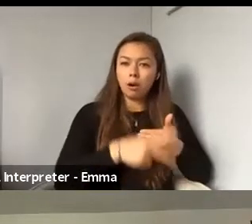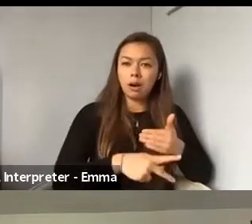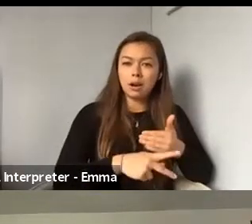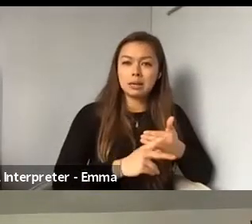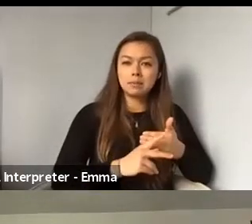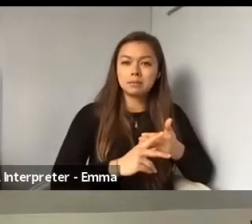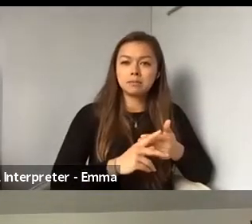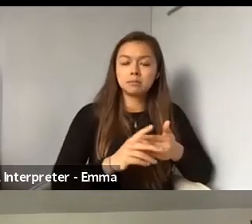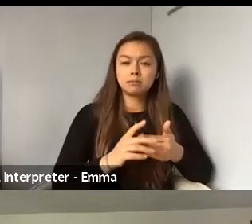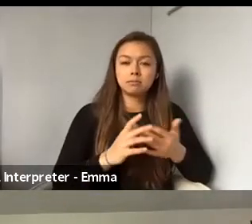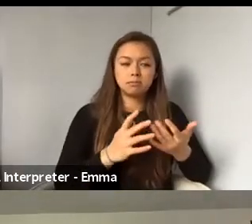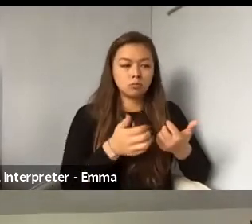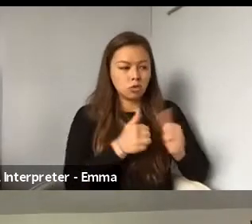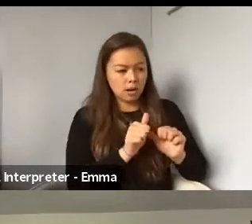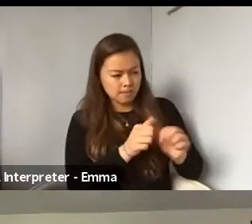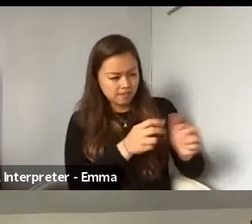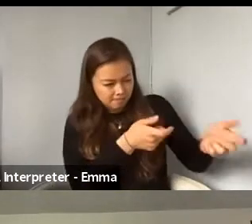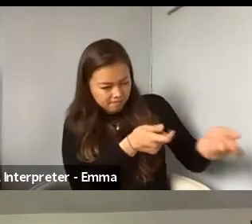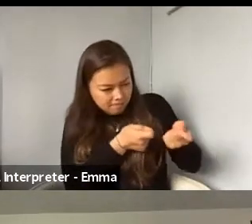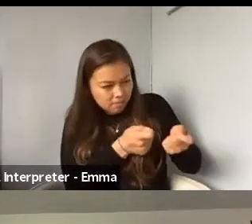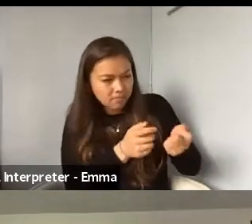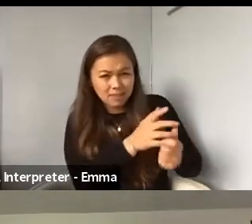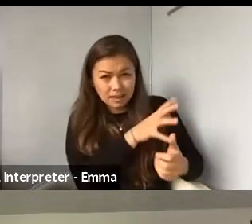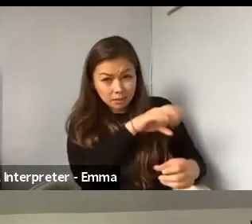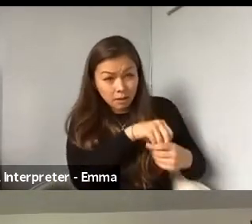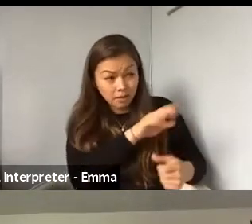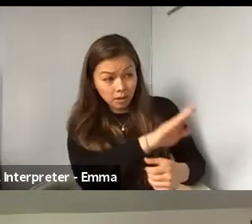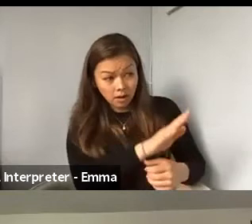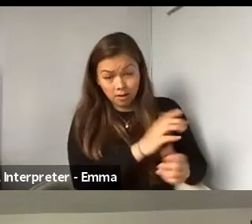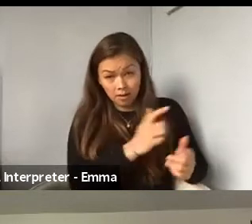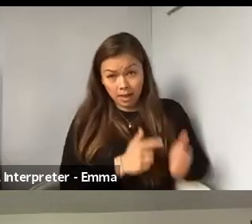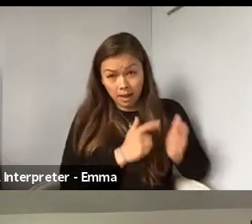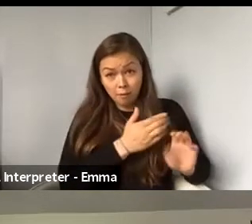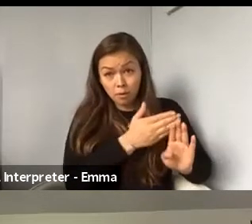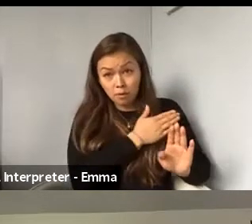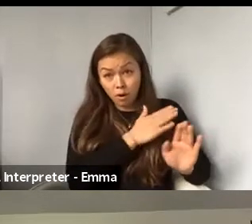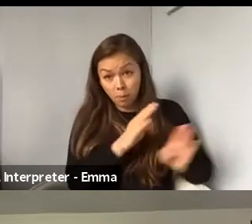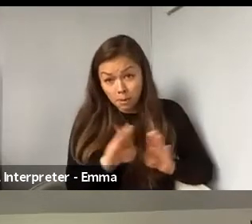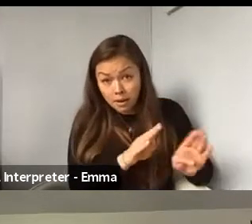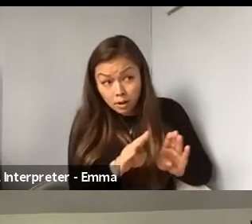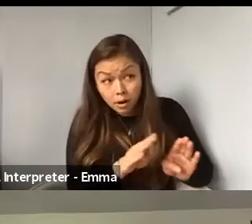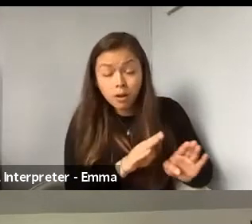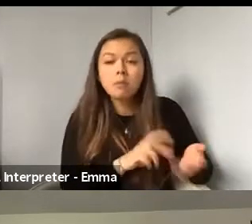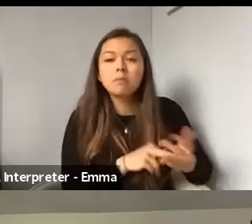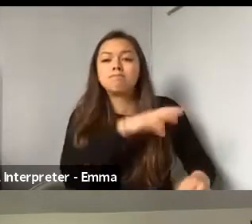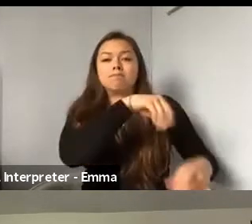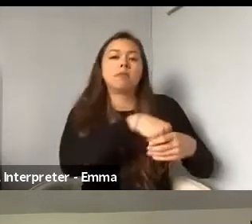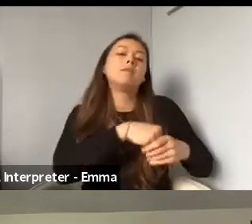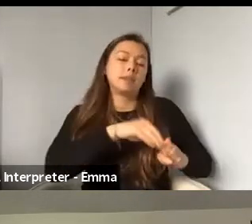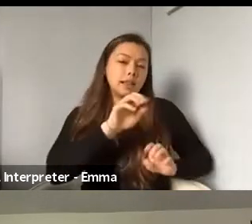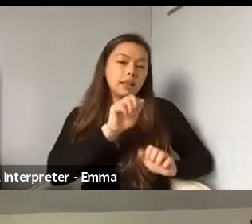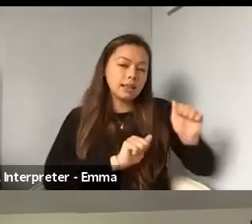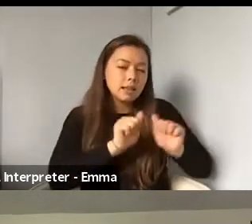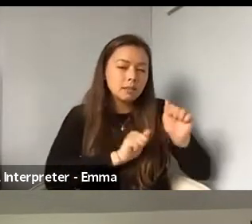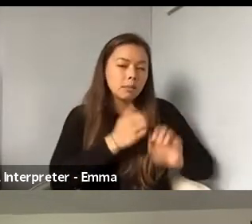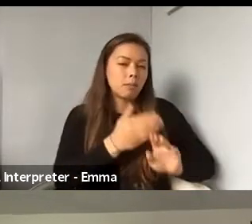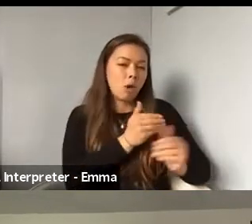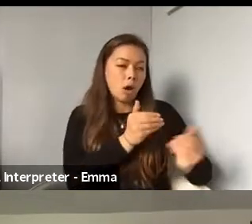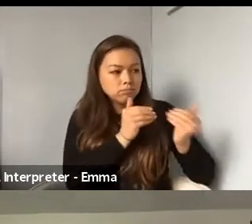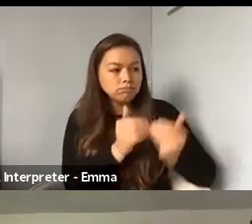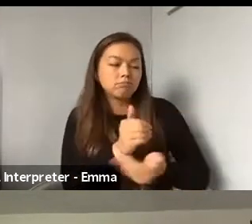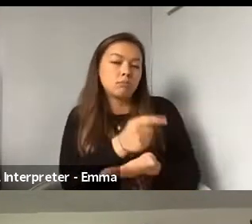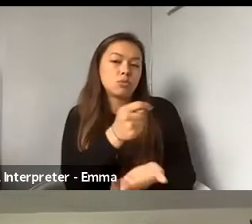young person's life when we're doing the assessment. So it's in the assessment report. It's treated as just as much as any